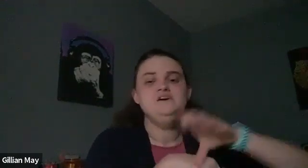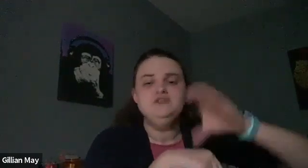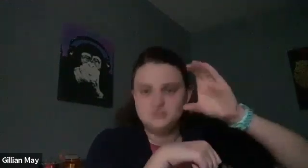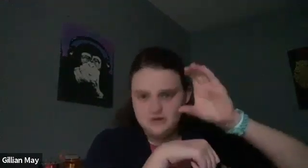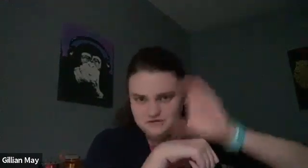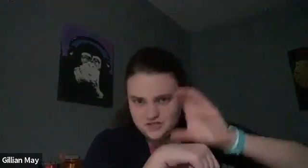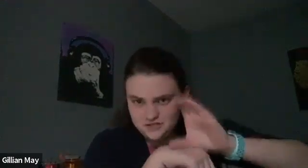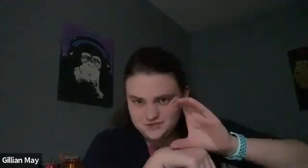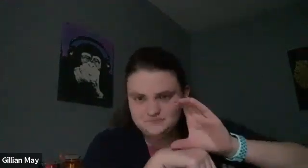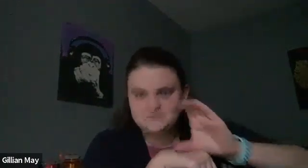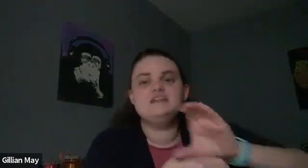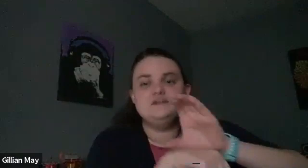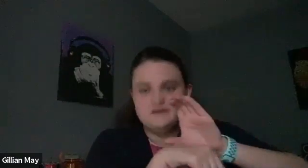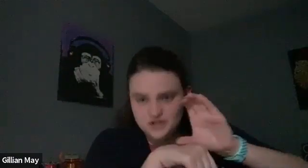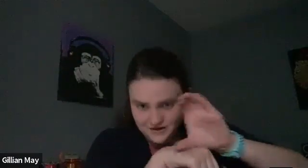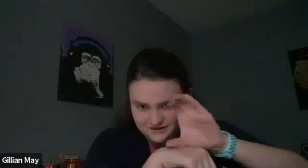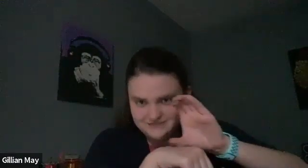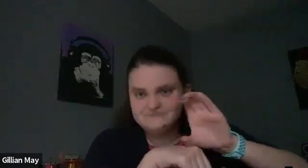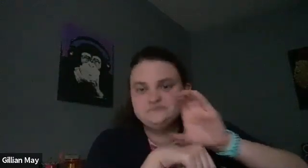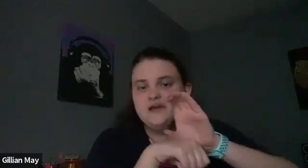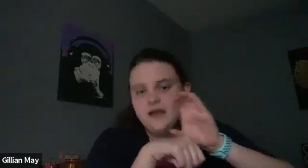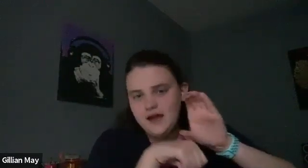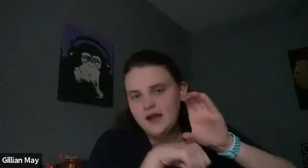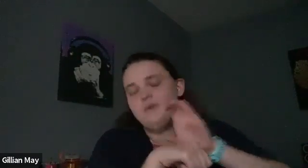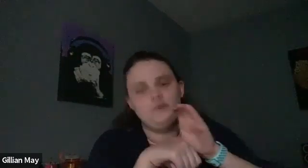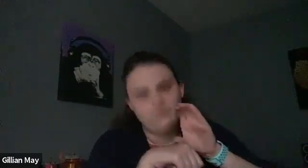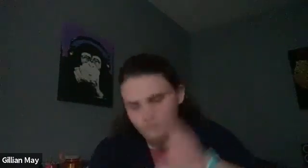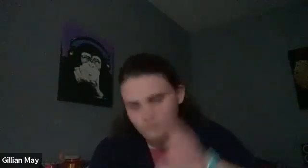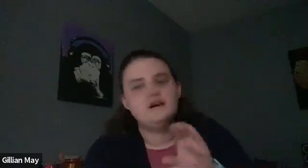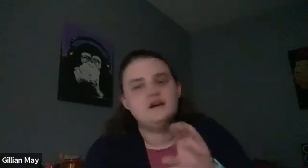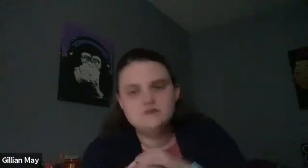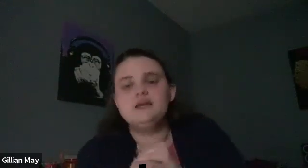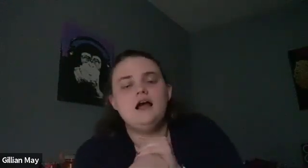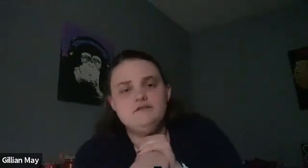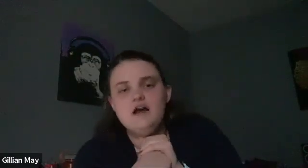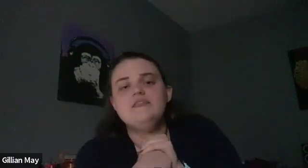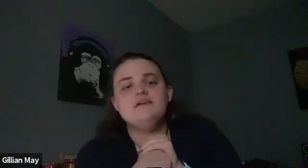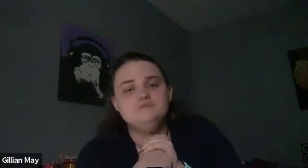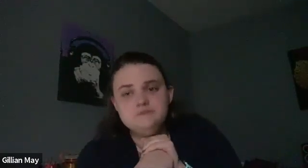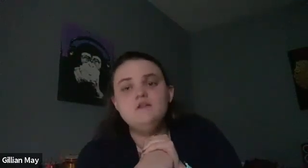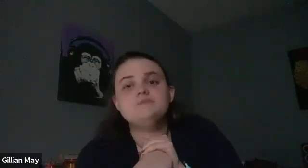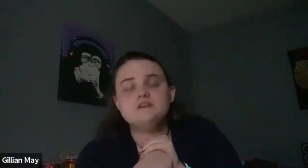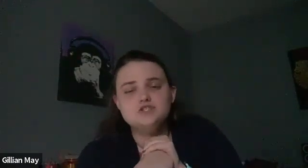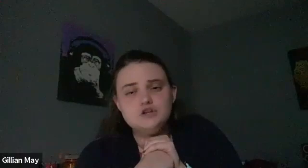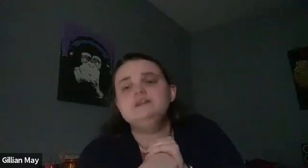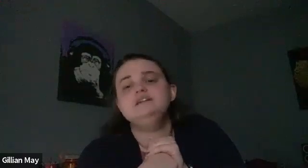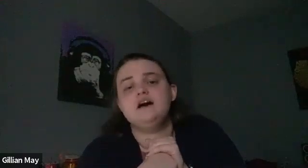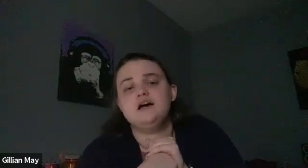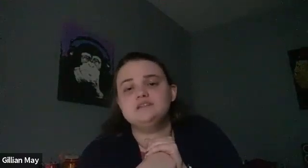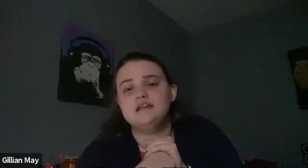So you have church and then you have chocolate. I will be one to admit I have gotten that flip-flopped so many times, and I